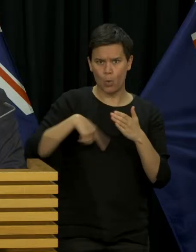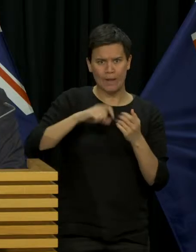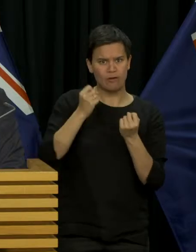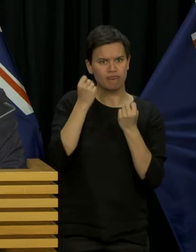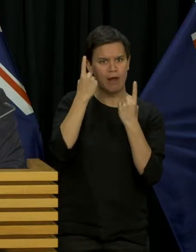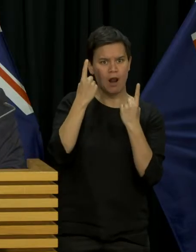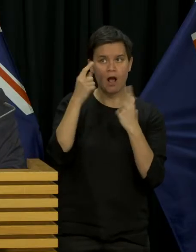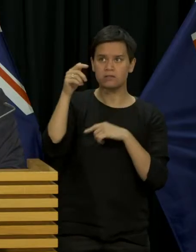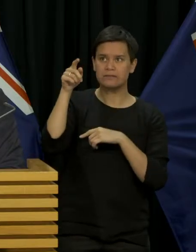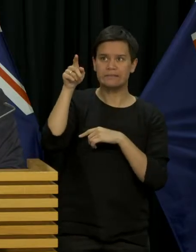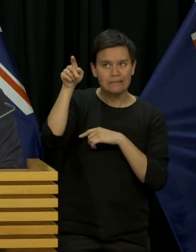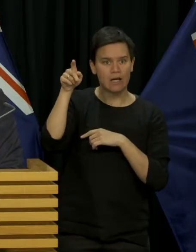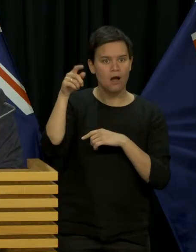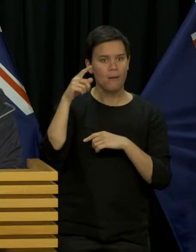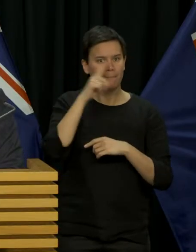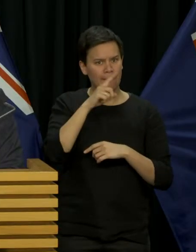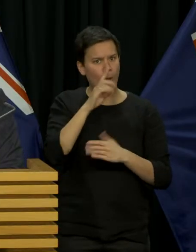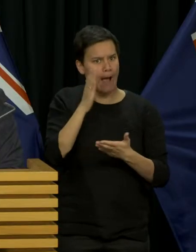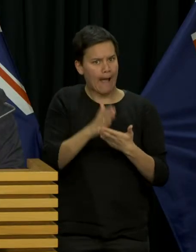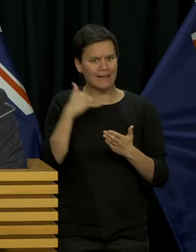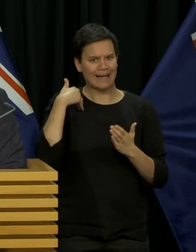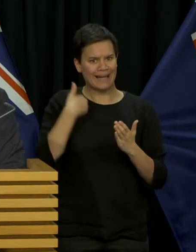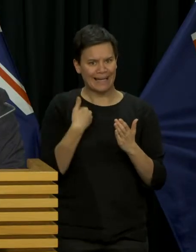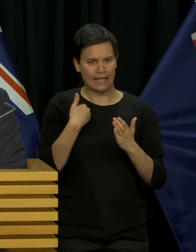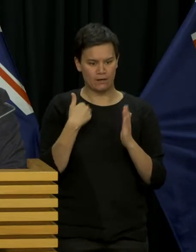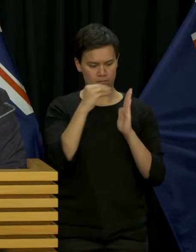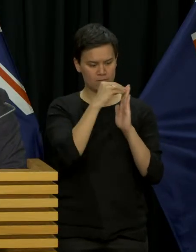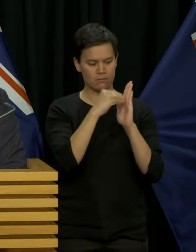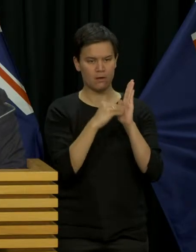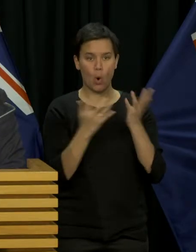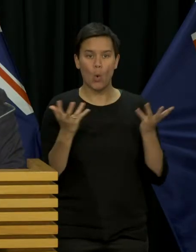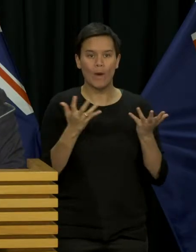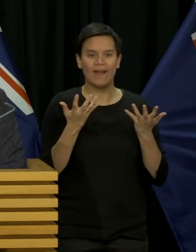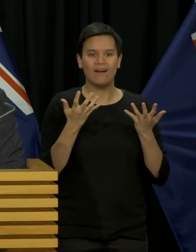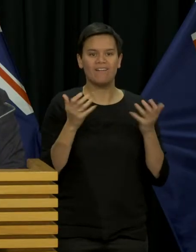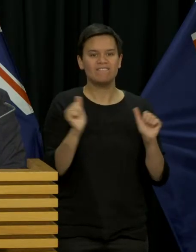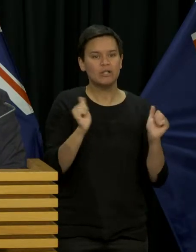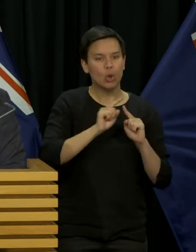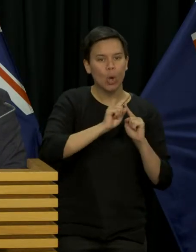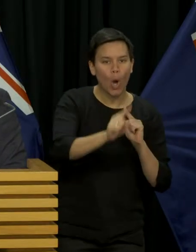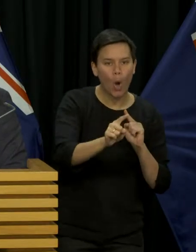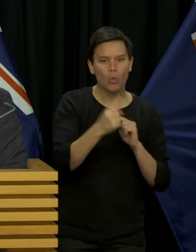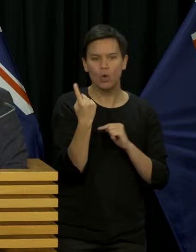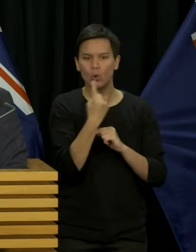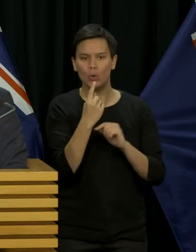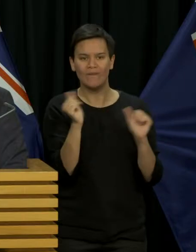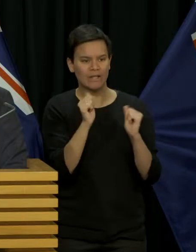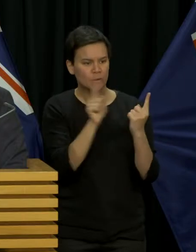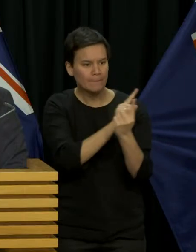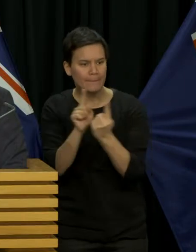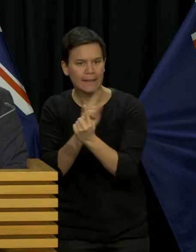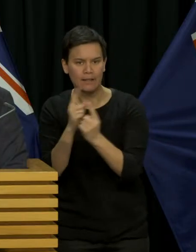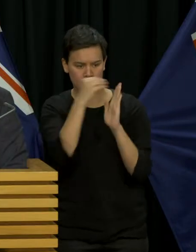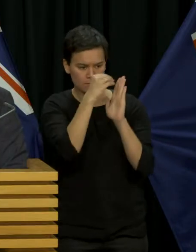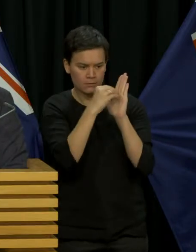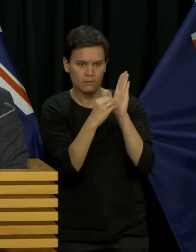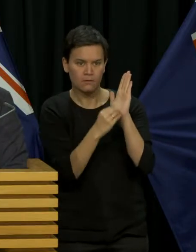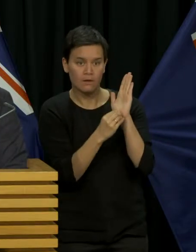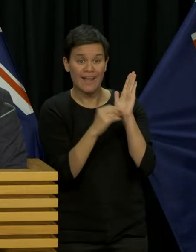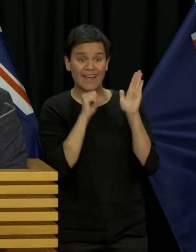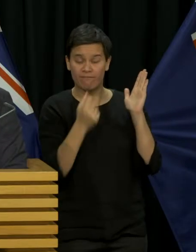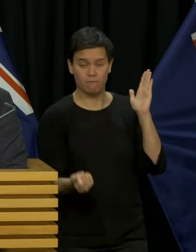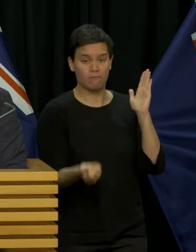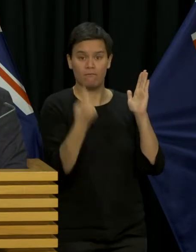for people to track their movements so that we can contact them swiftly should contact tracing become necessary. And